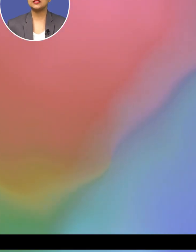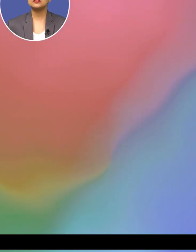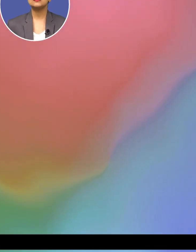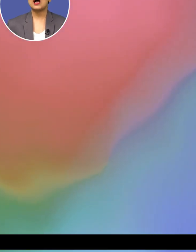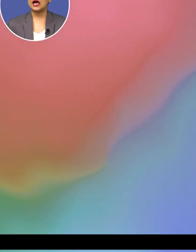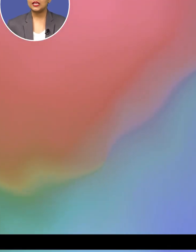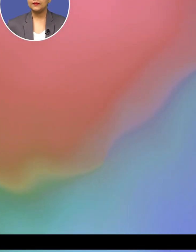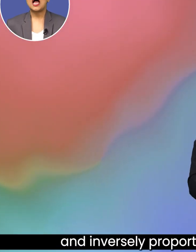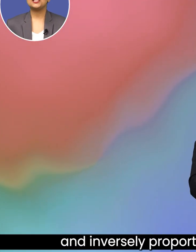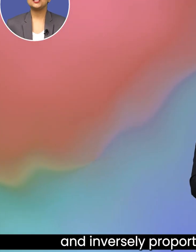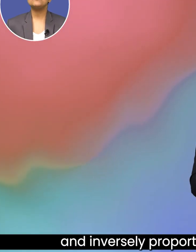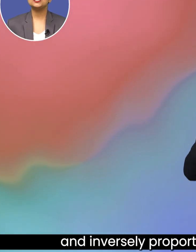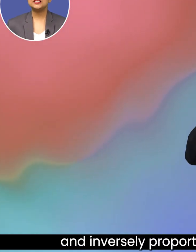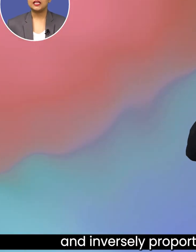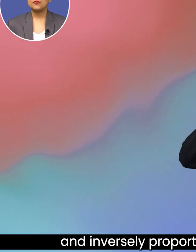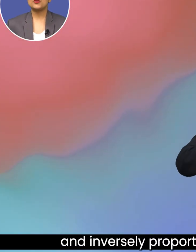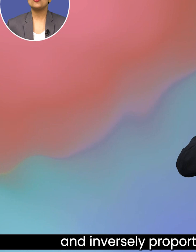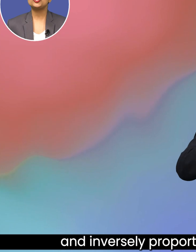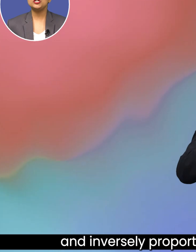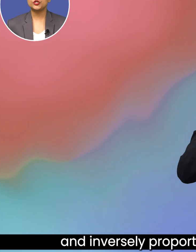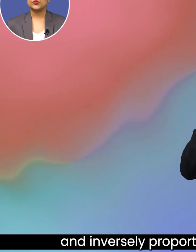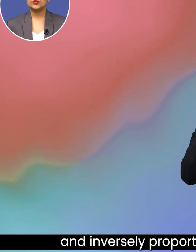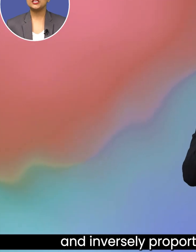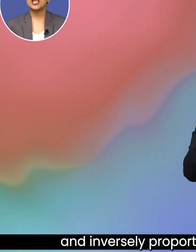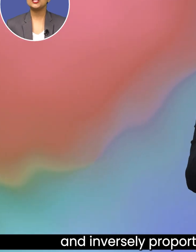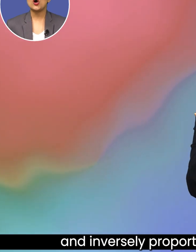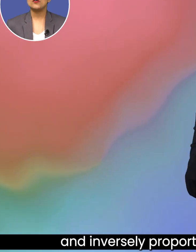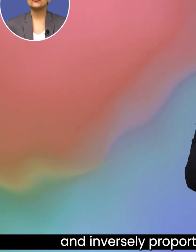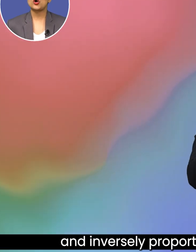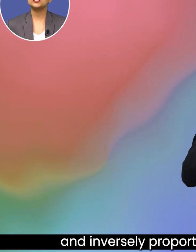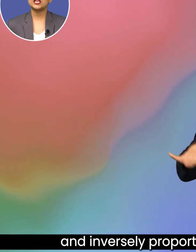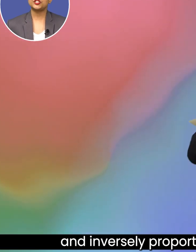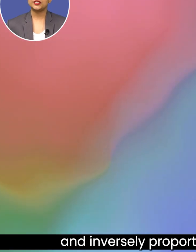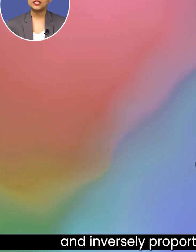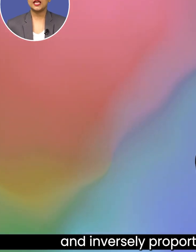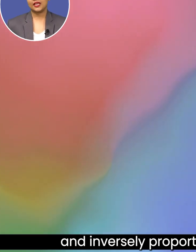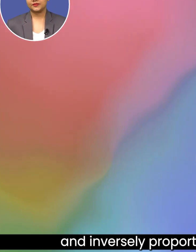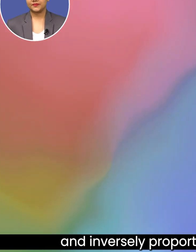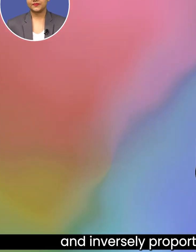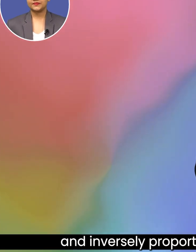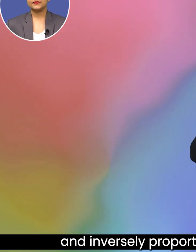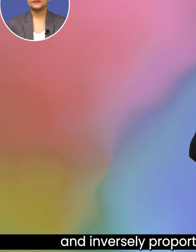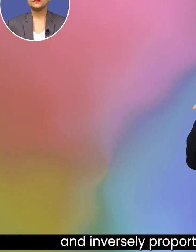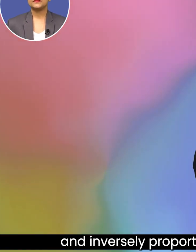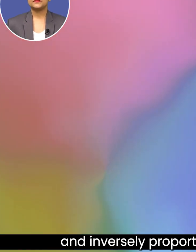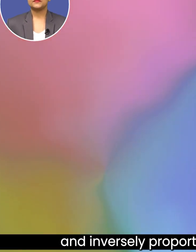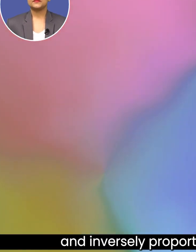its length L and inversely proportional to the area of cross section A.